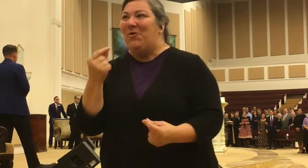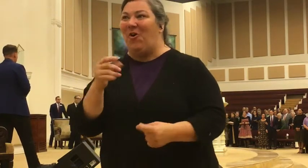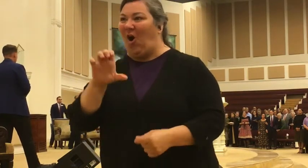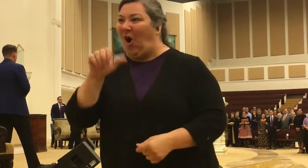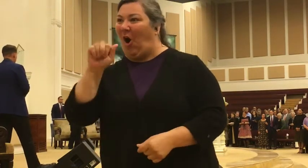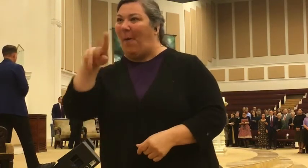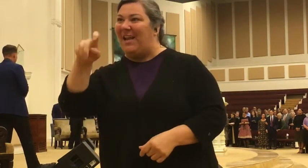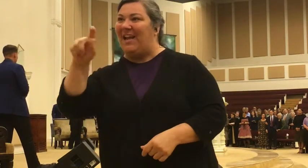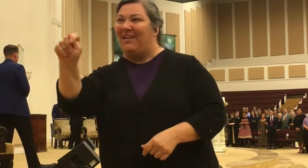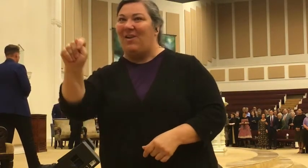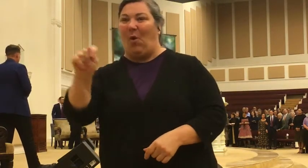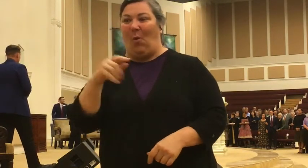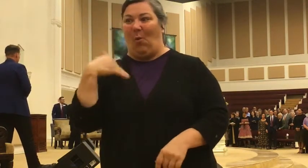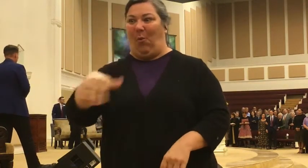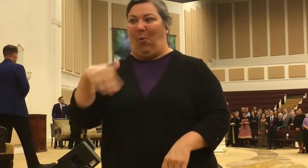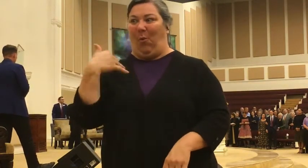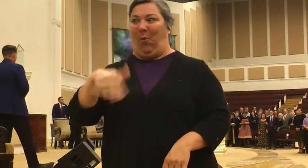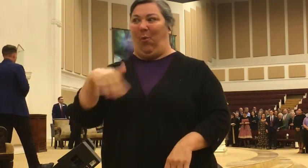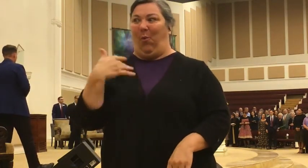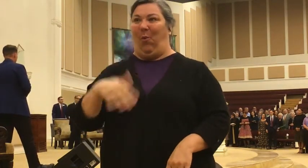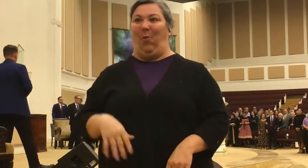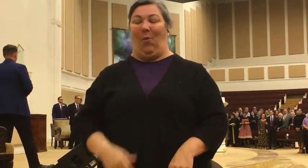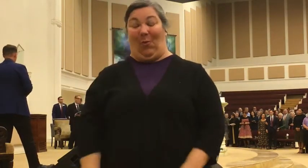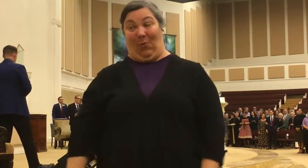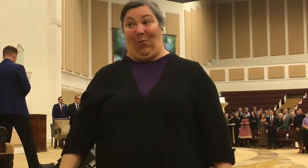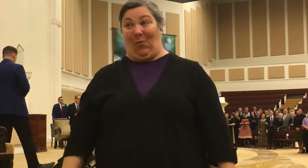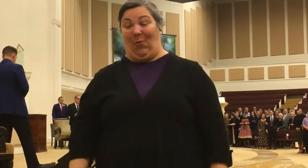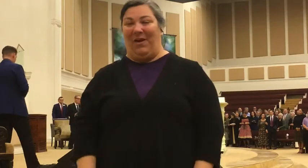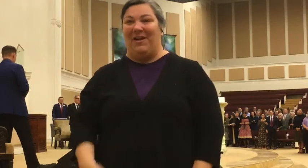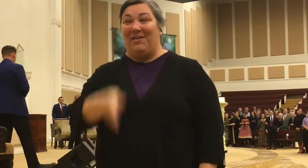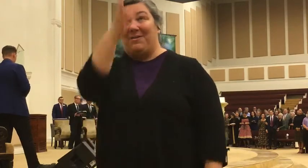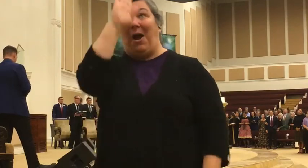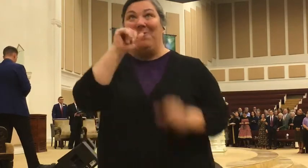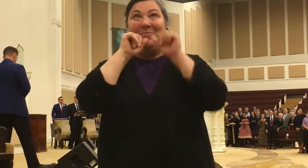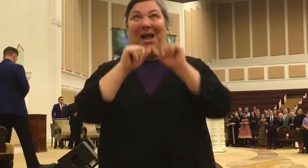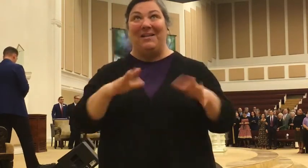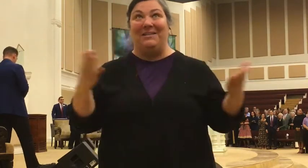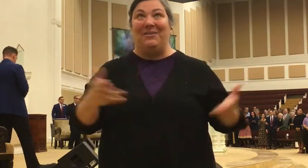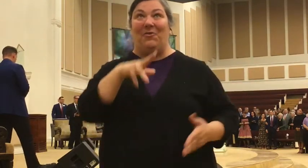is a novelty. And God bless the USA.